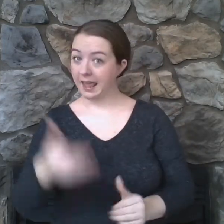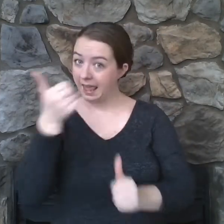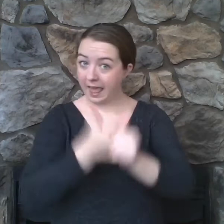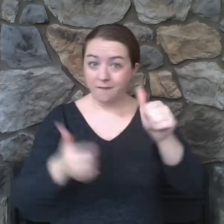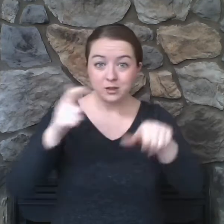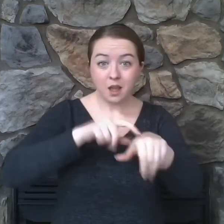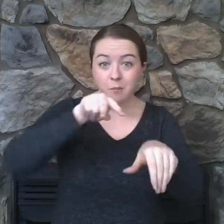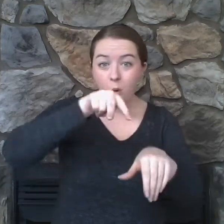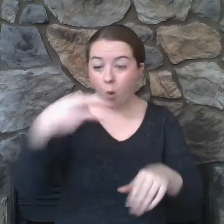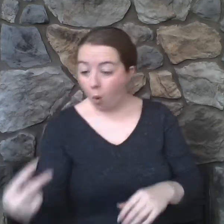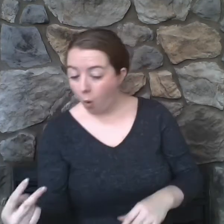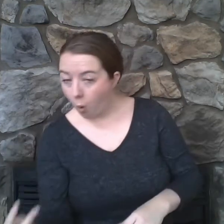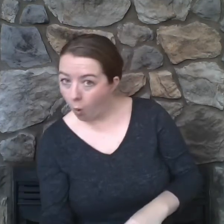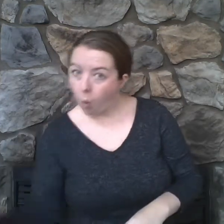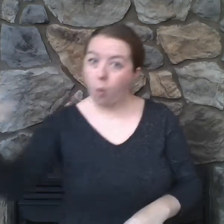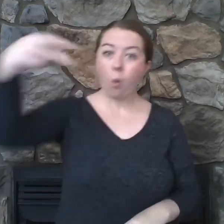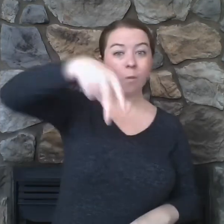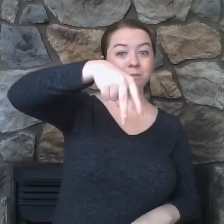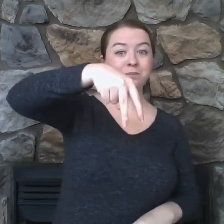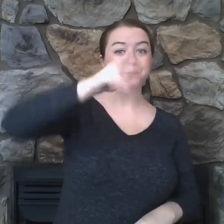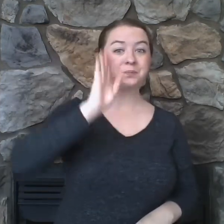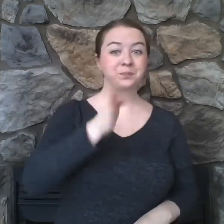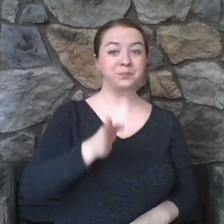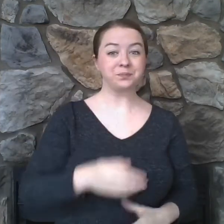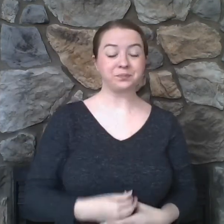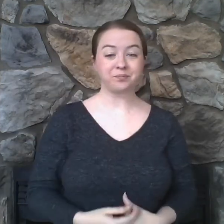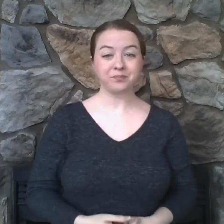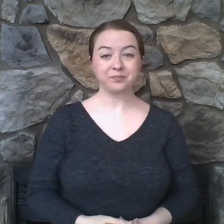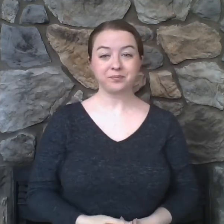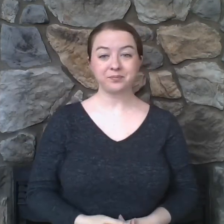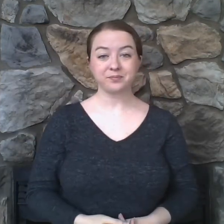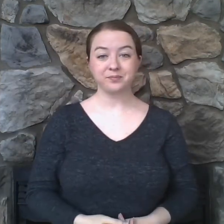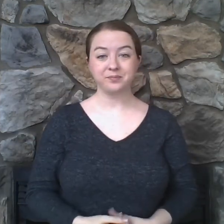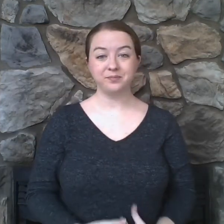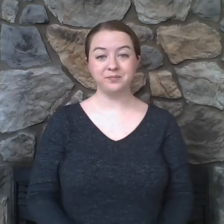every time she did, she got right back on.